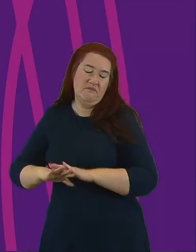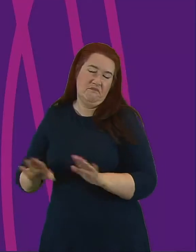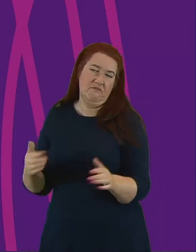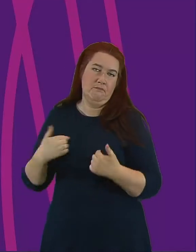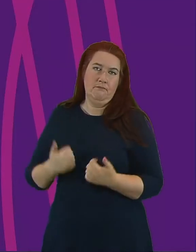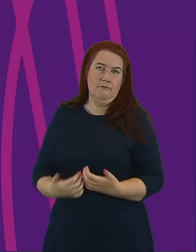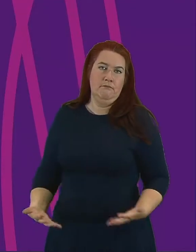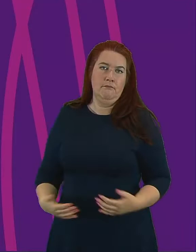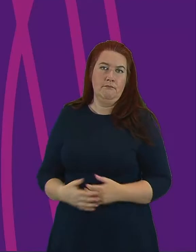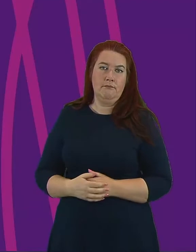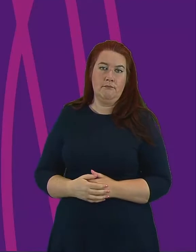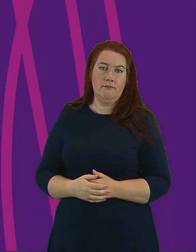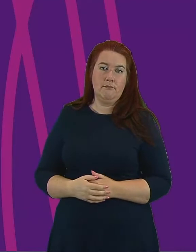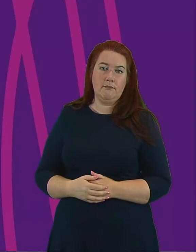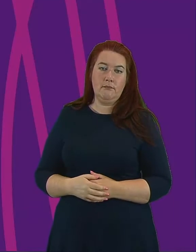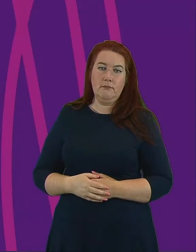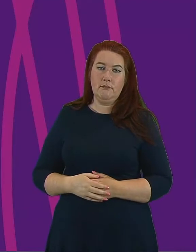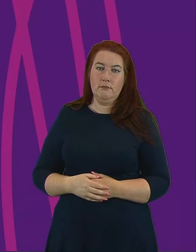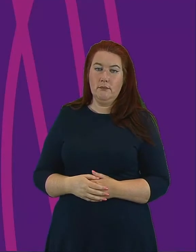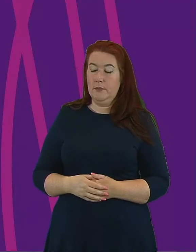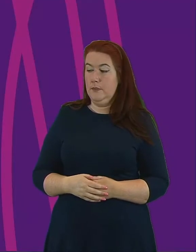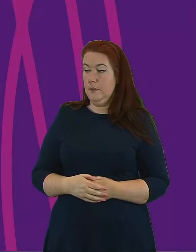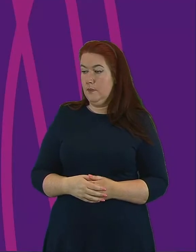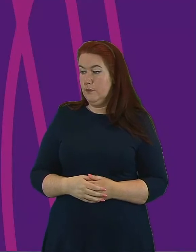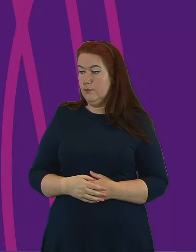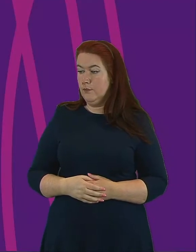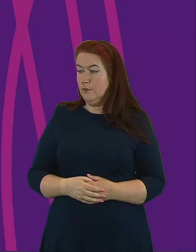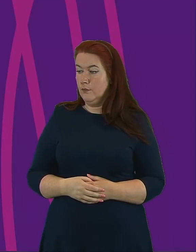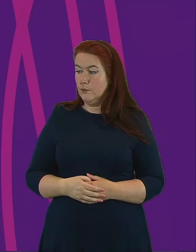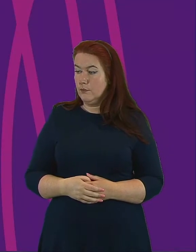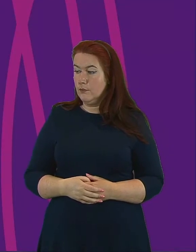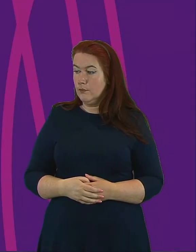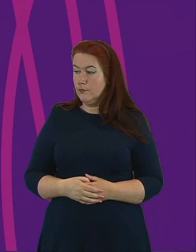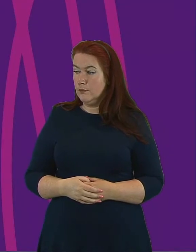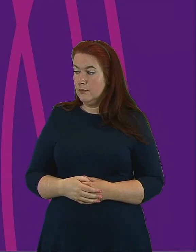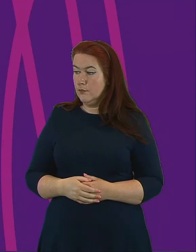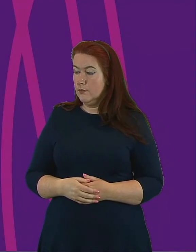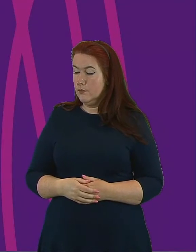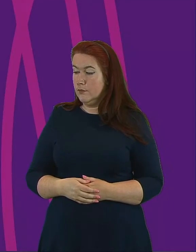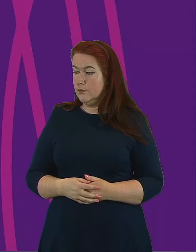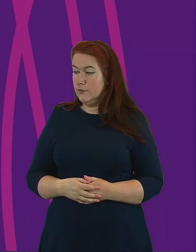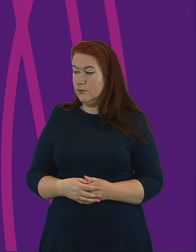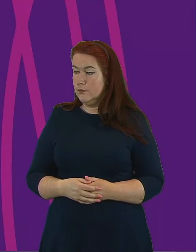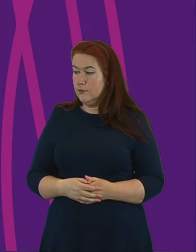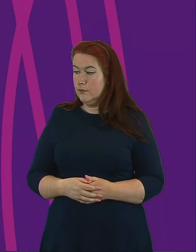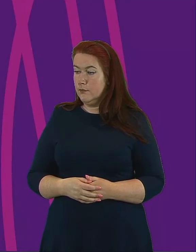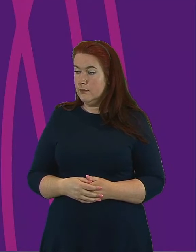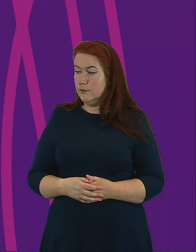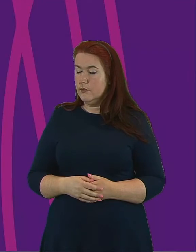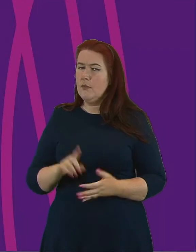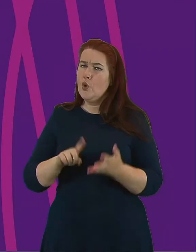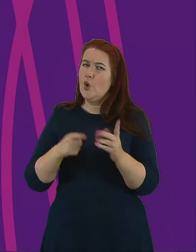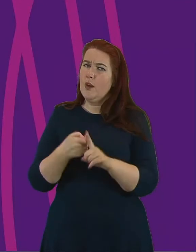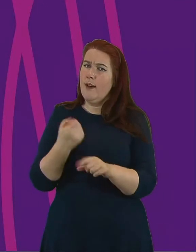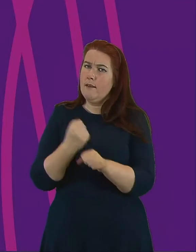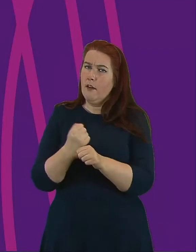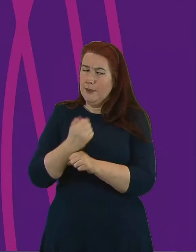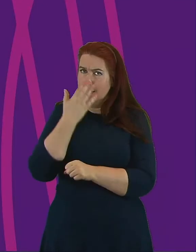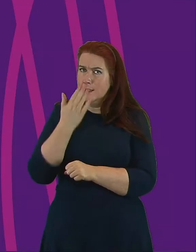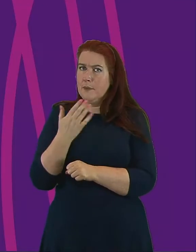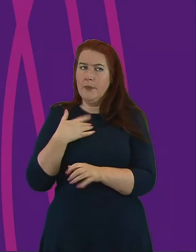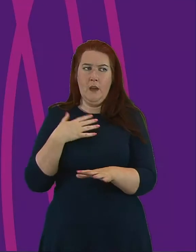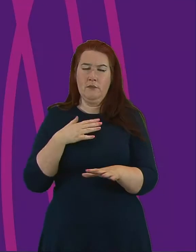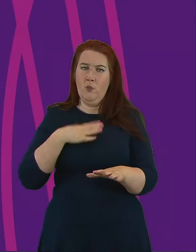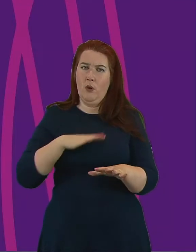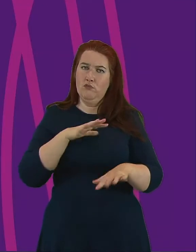James Kelly. Thank you. The UK government has signalled its intention to grab powers to set laws around state